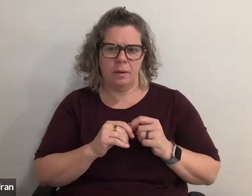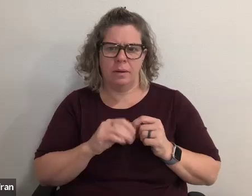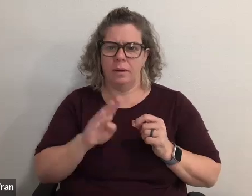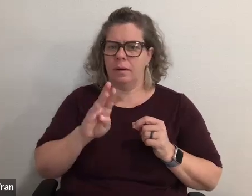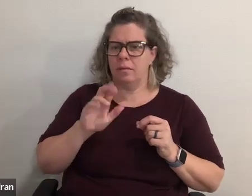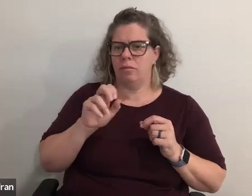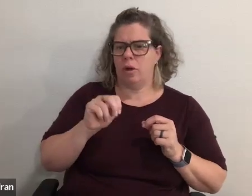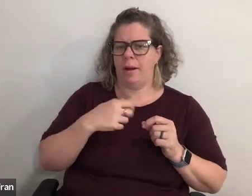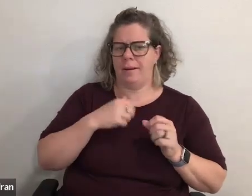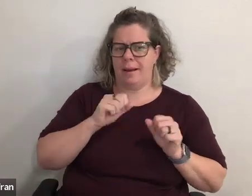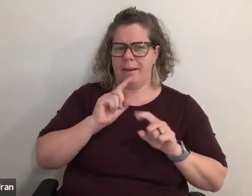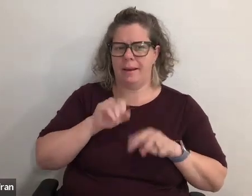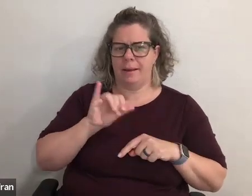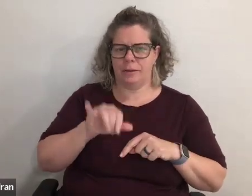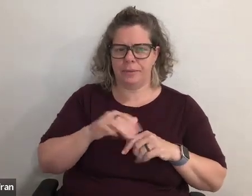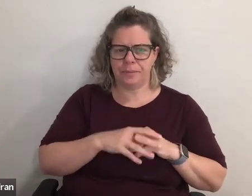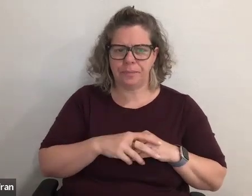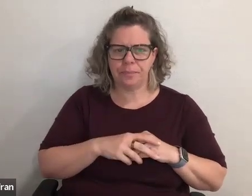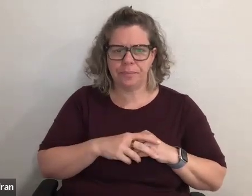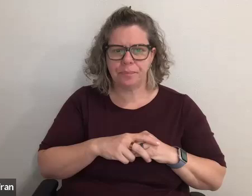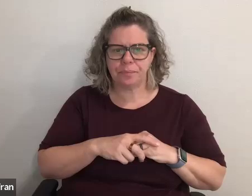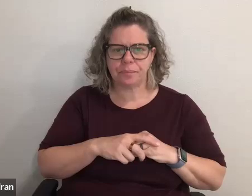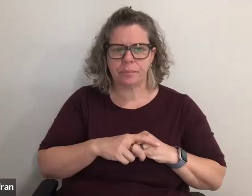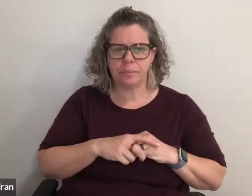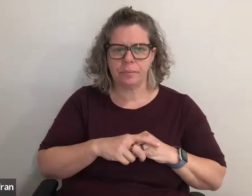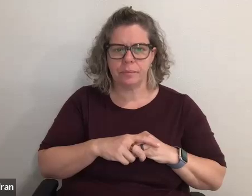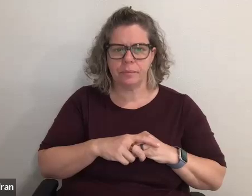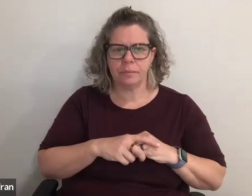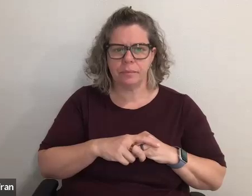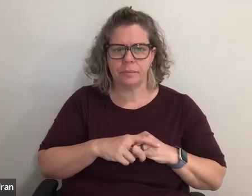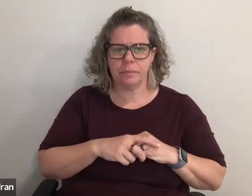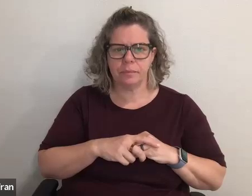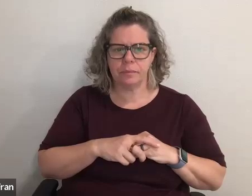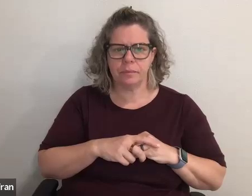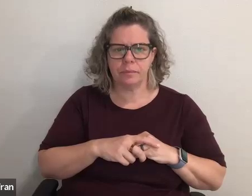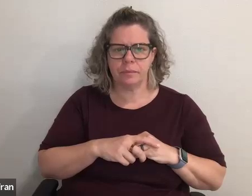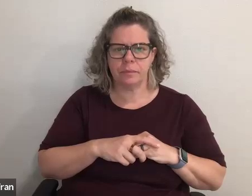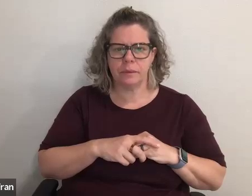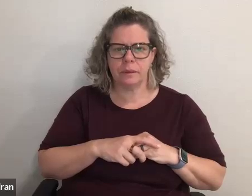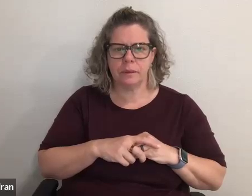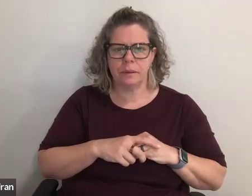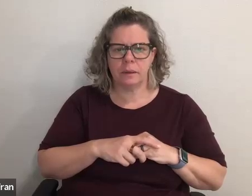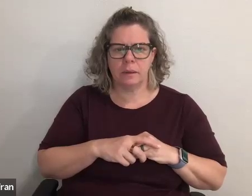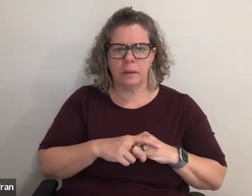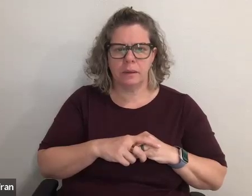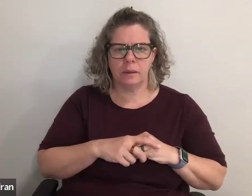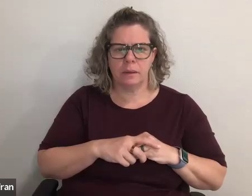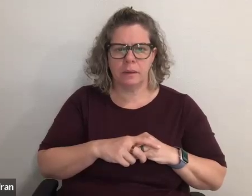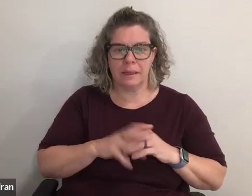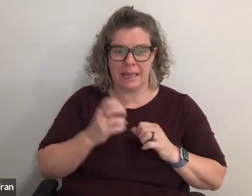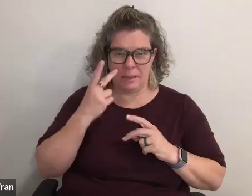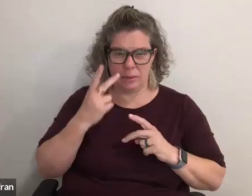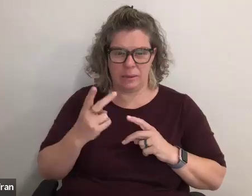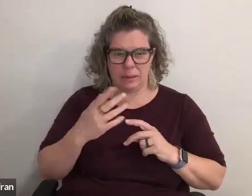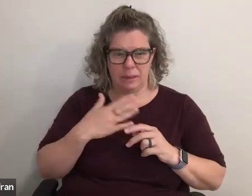Yeah, I can take that. So to talk a little bit about where this data comes from, can you all see